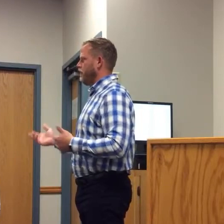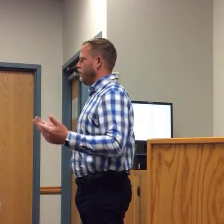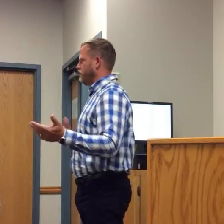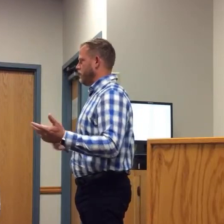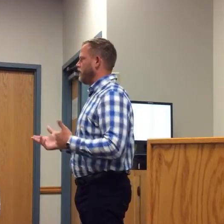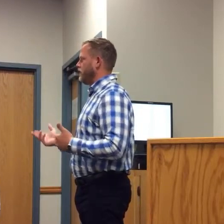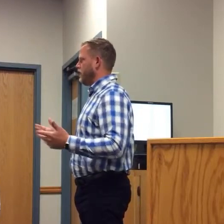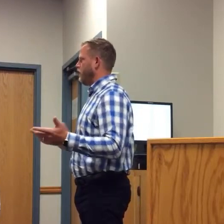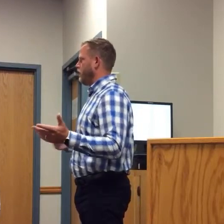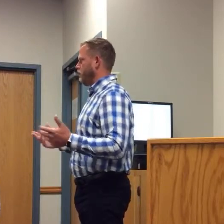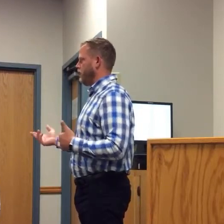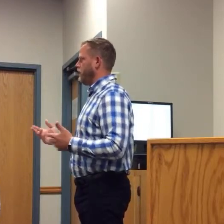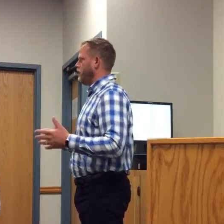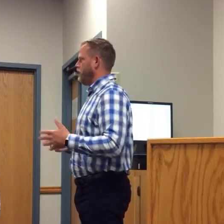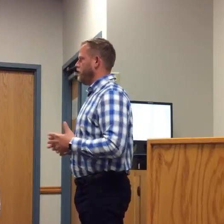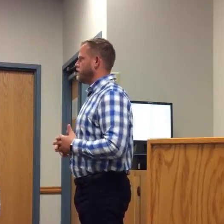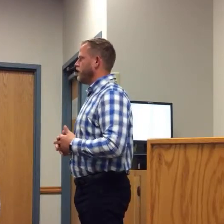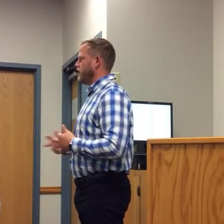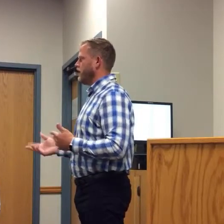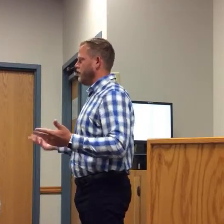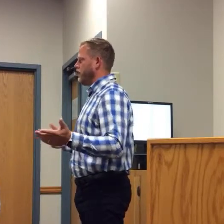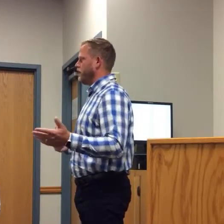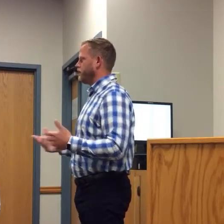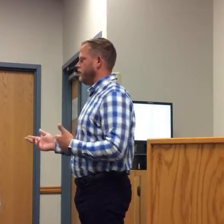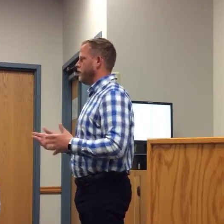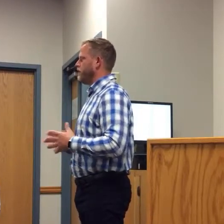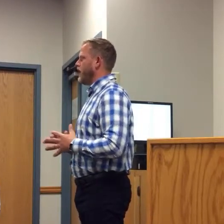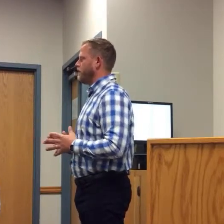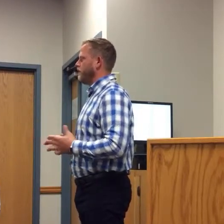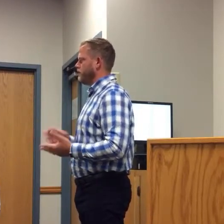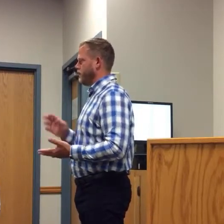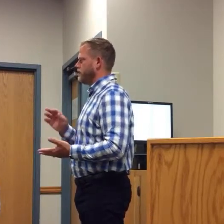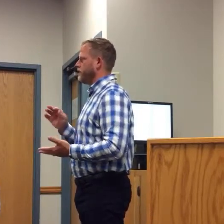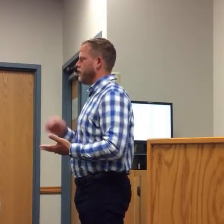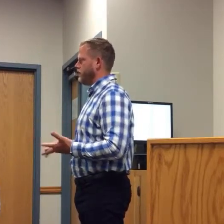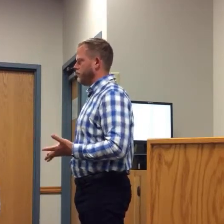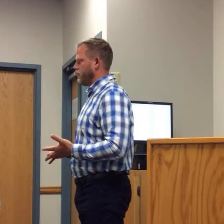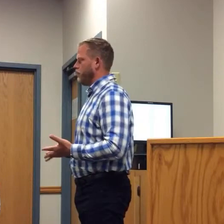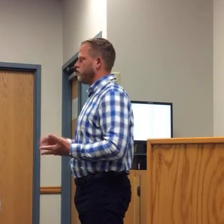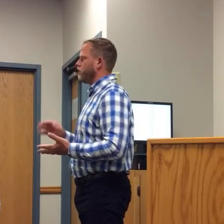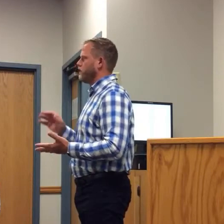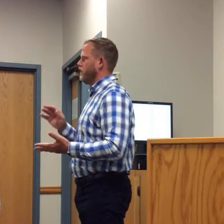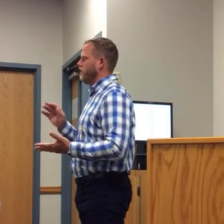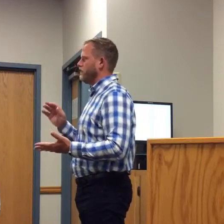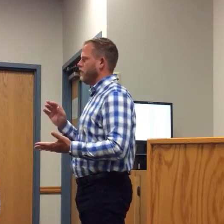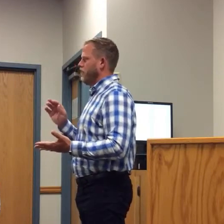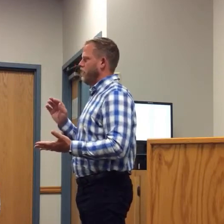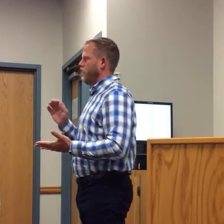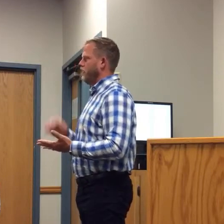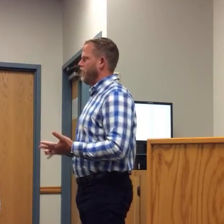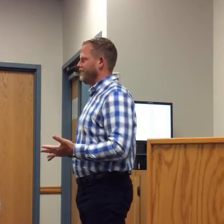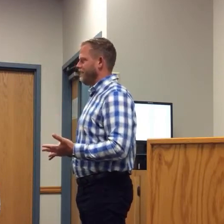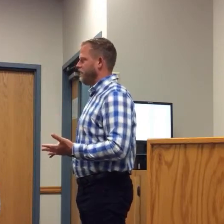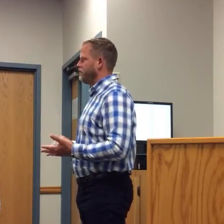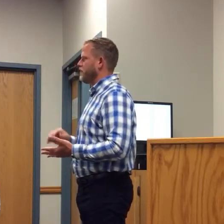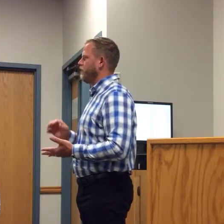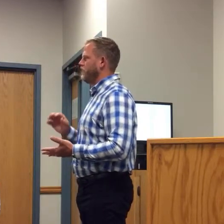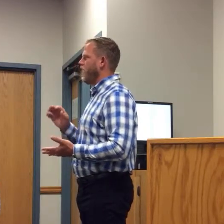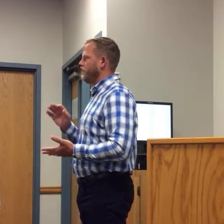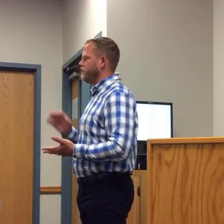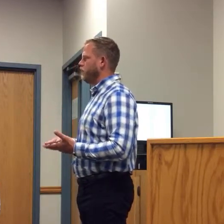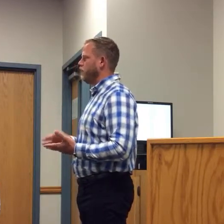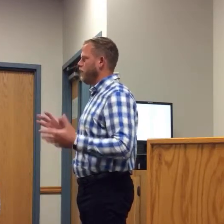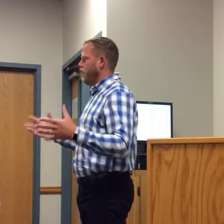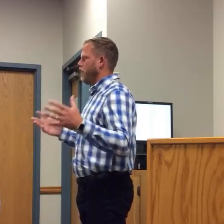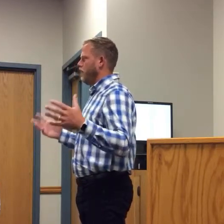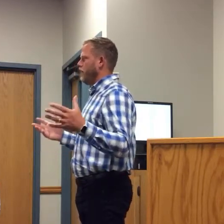that we started to cut when we started cutting things. We went to activities first and cut things like middle school tennis, a lot of C-team stuff at